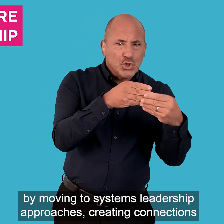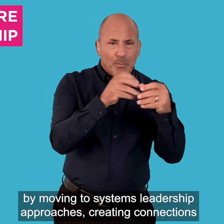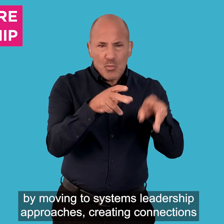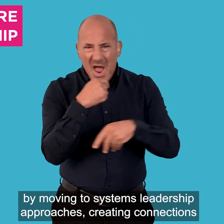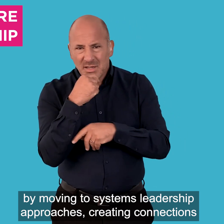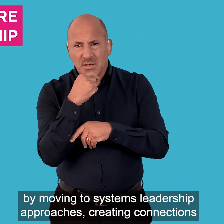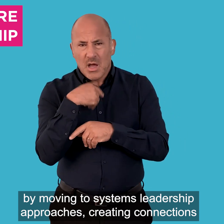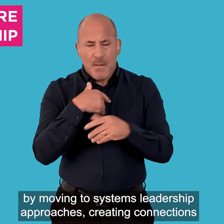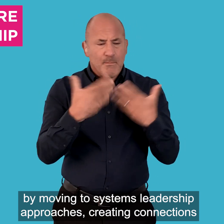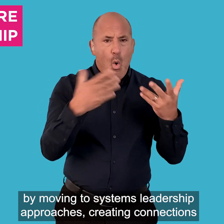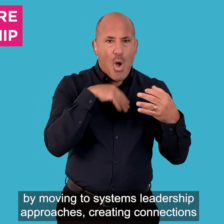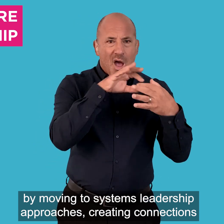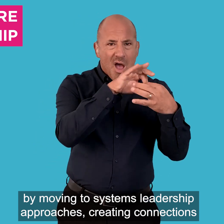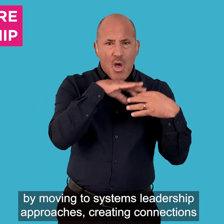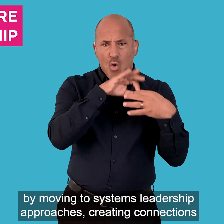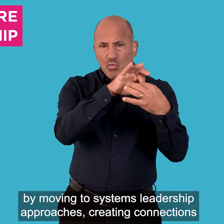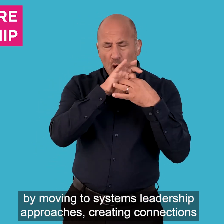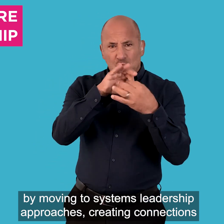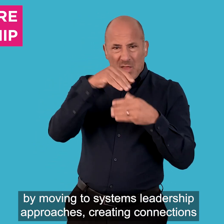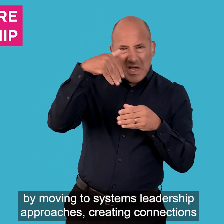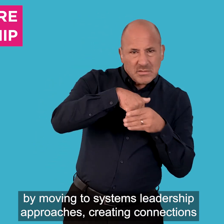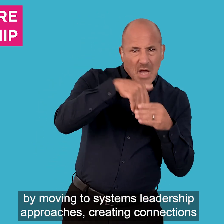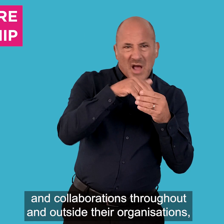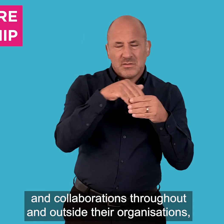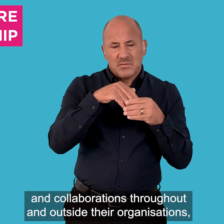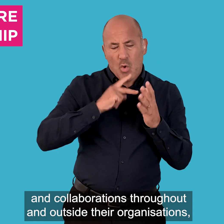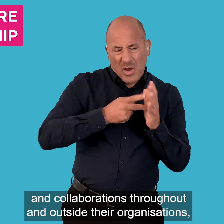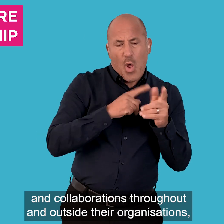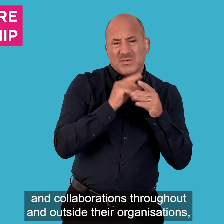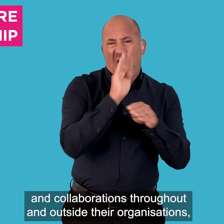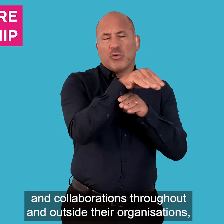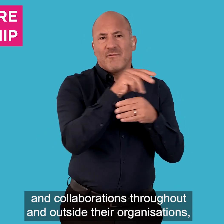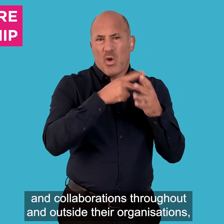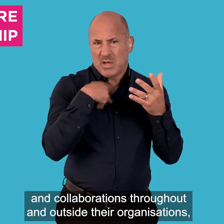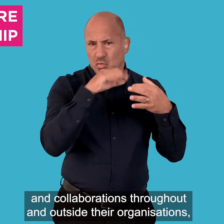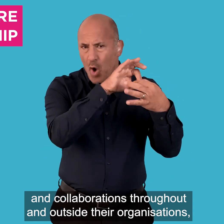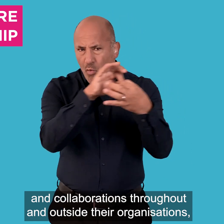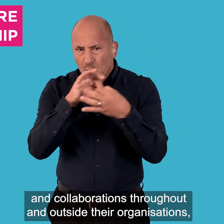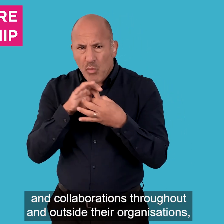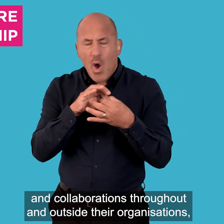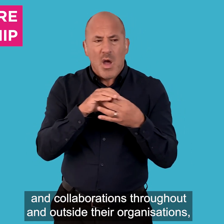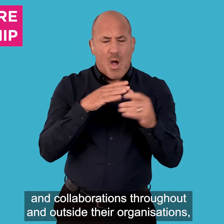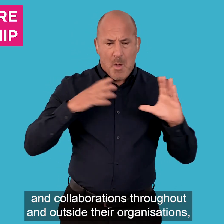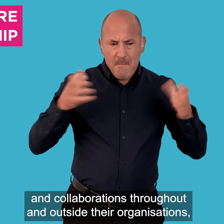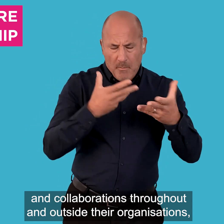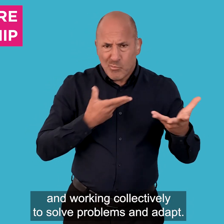to systems leadership approaches, creating connections and collaborations throughout and outside